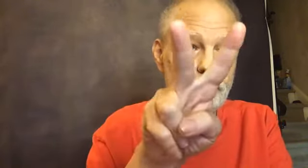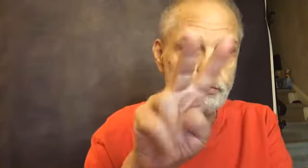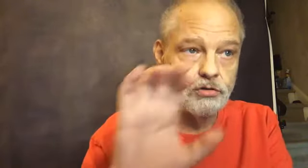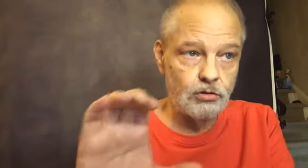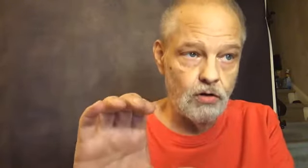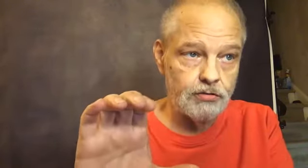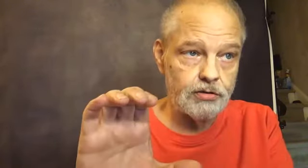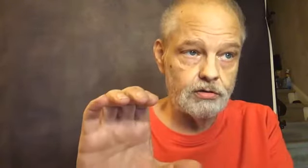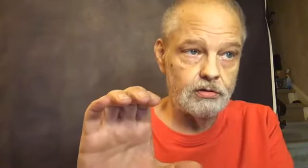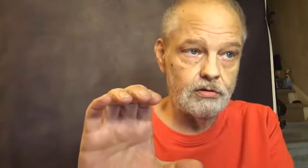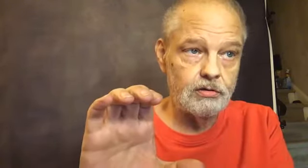200.